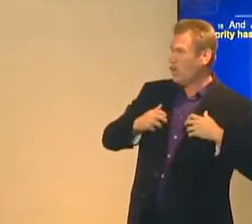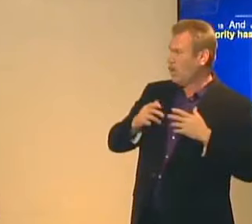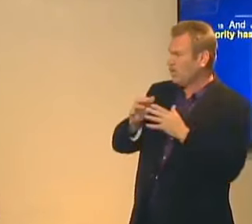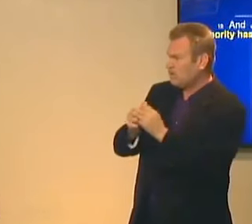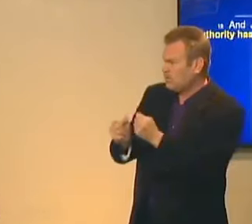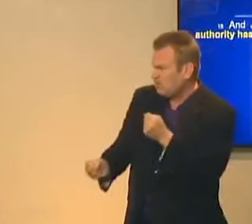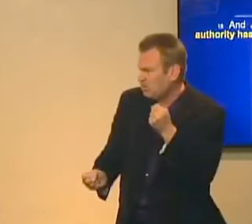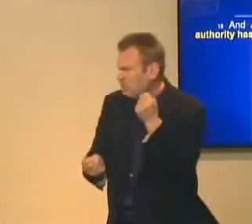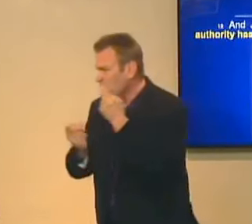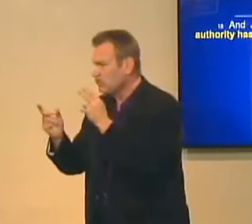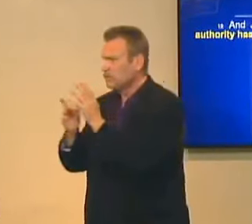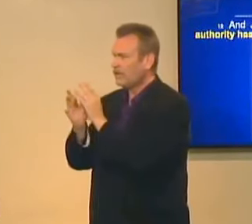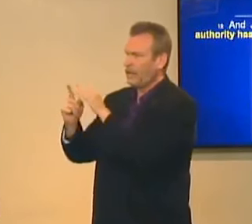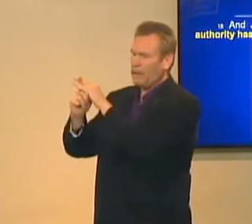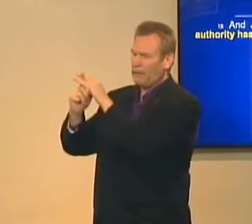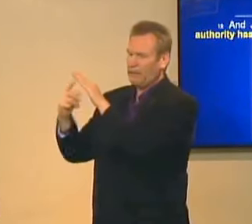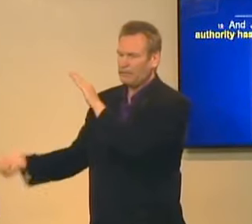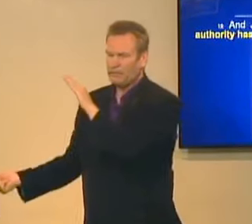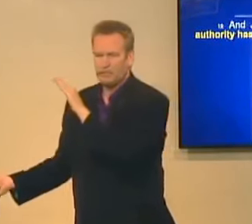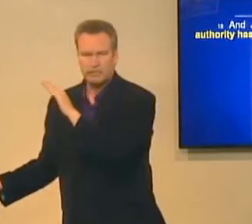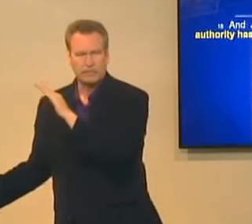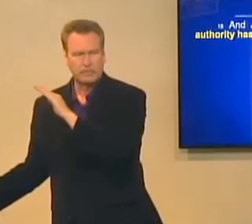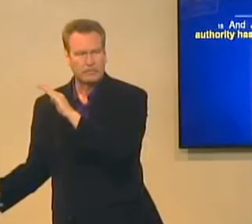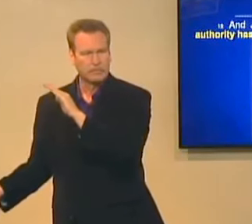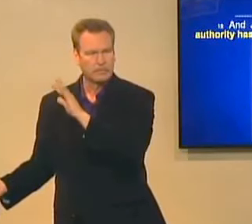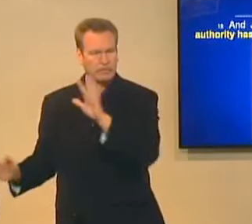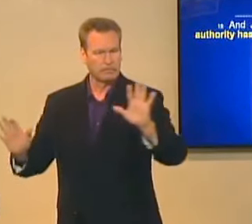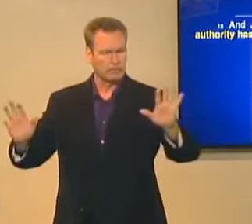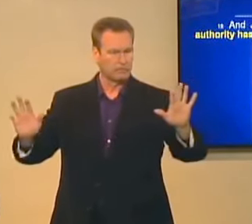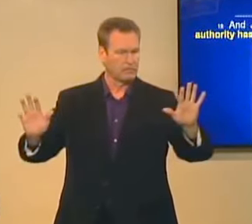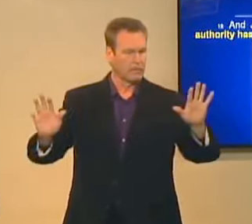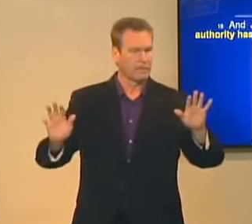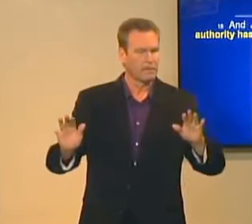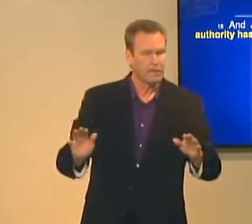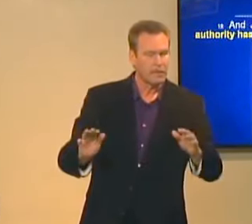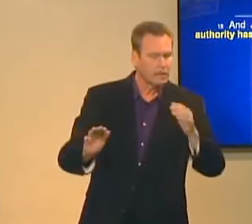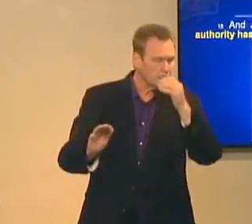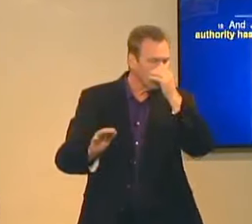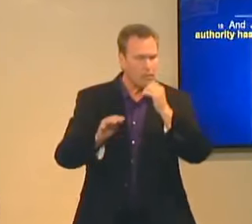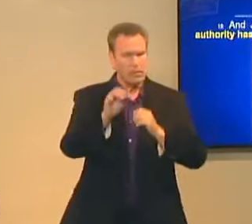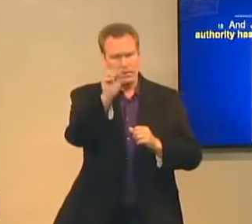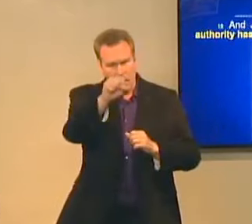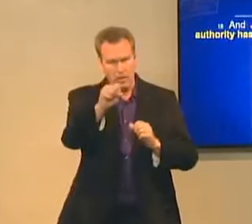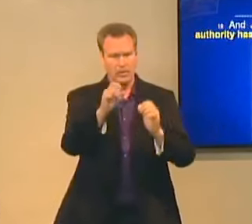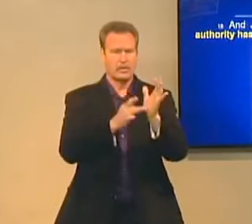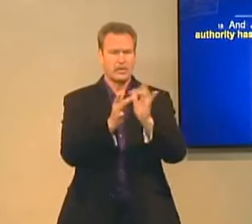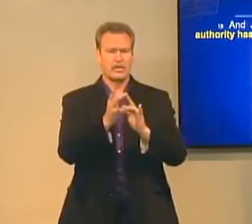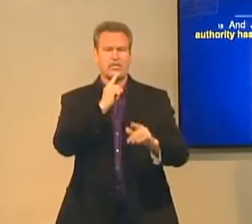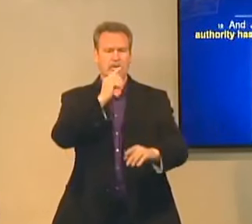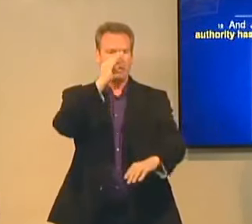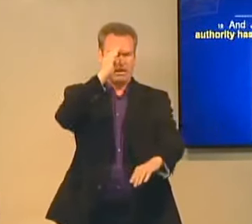And the Jewish religious leaders. And furious at Jesus. And they picked up stones. They wanted to stone him. And Jesus departed from them.